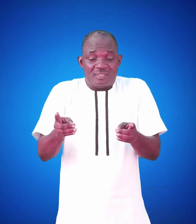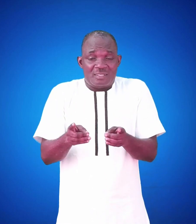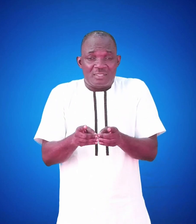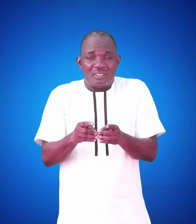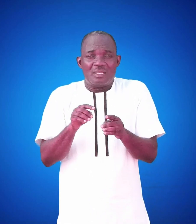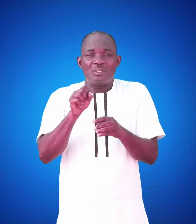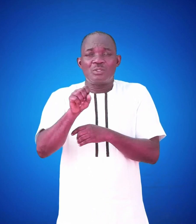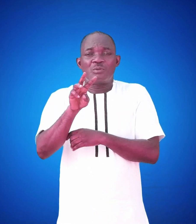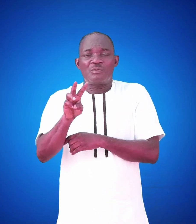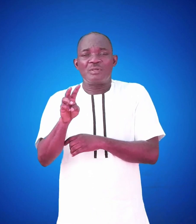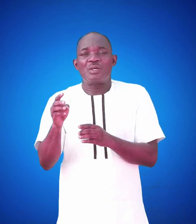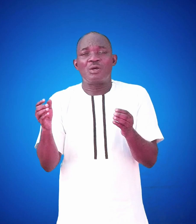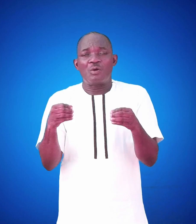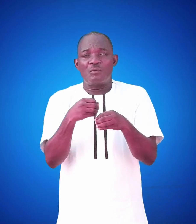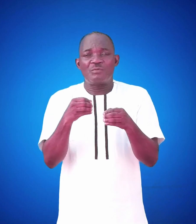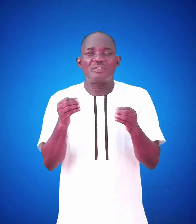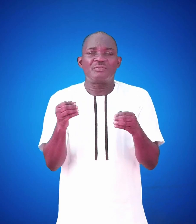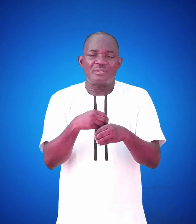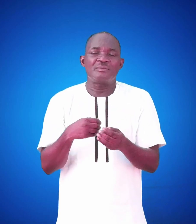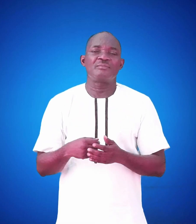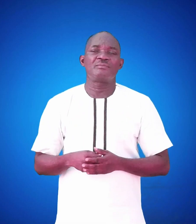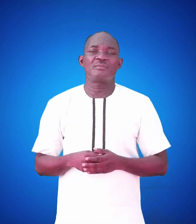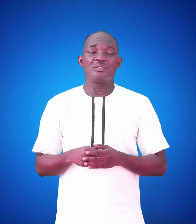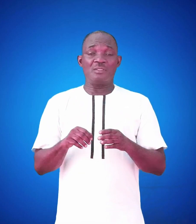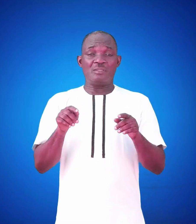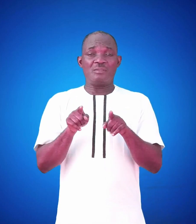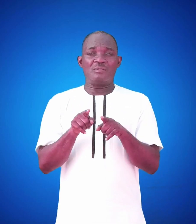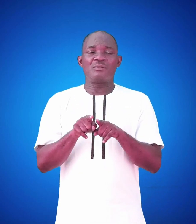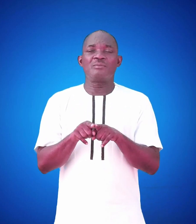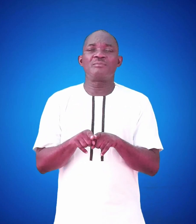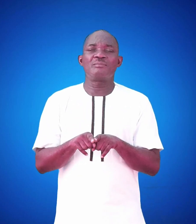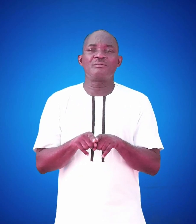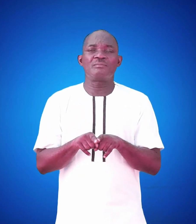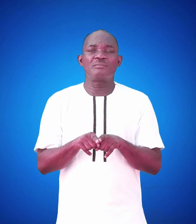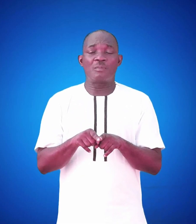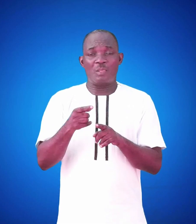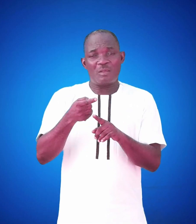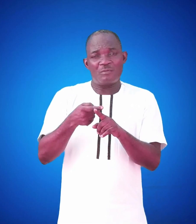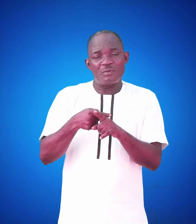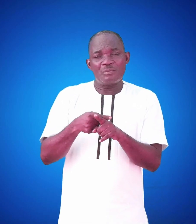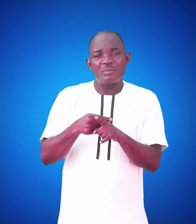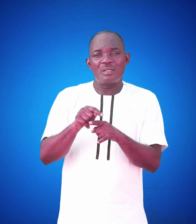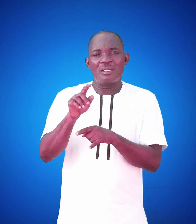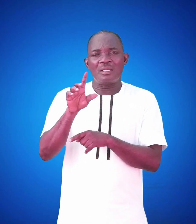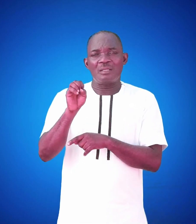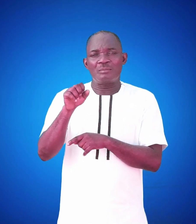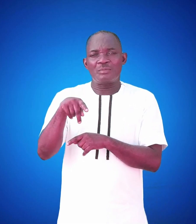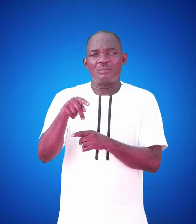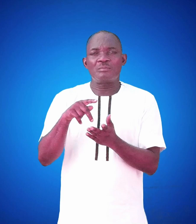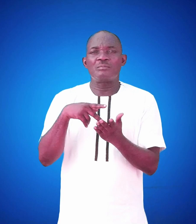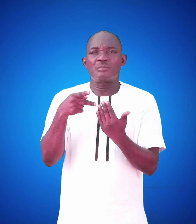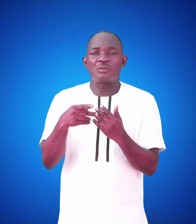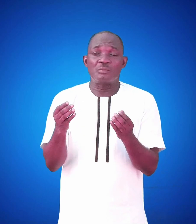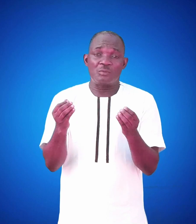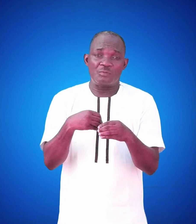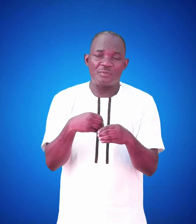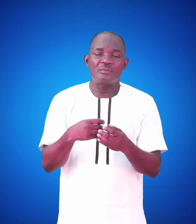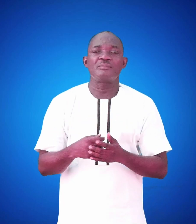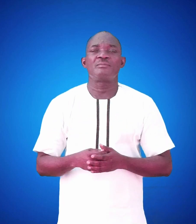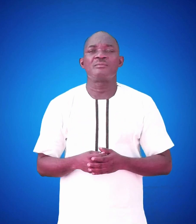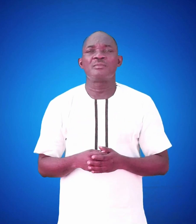district social welfare offices and also from the LEAP Programme